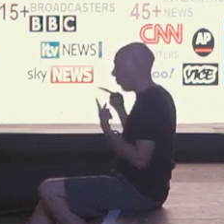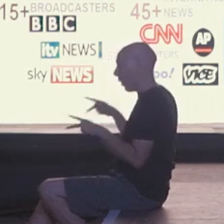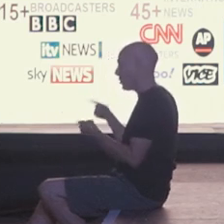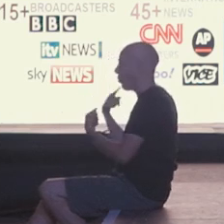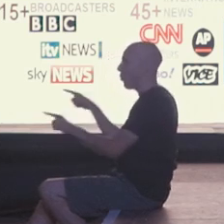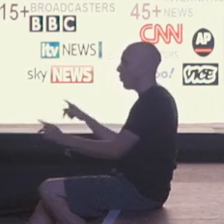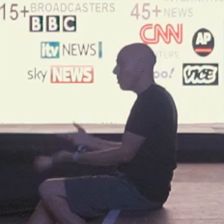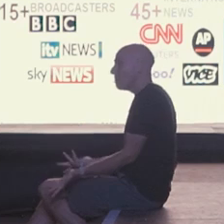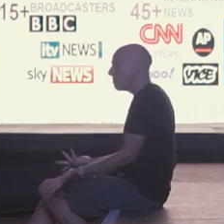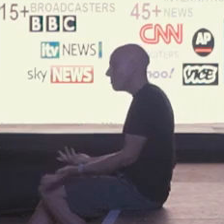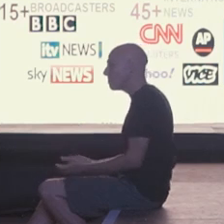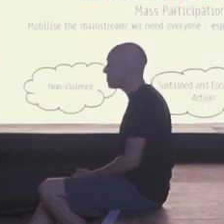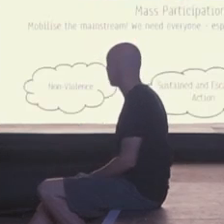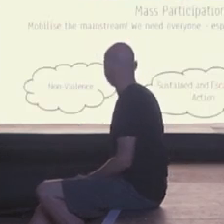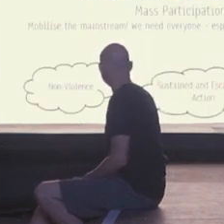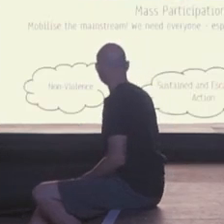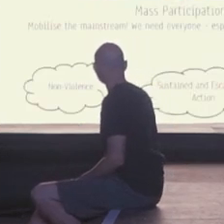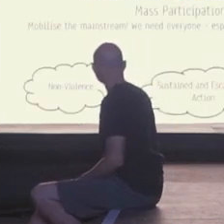world.